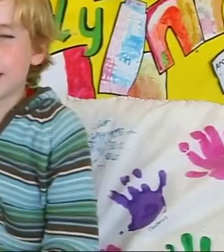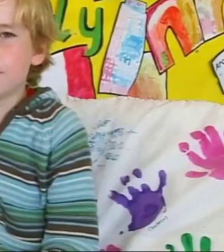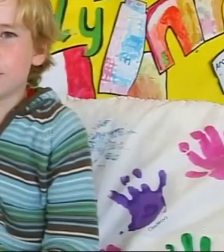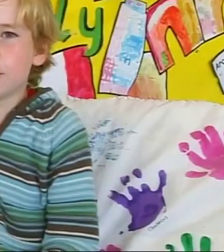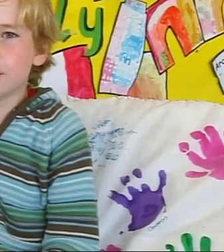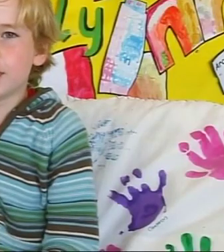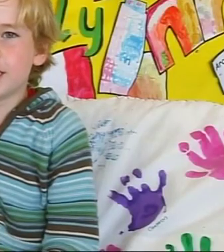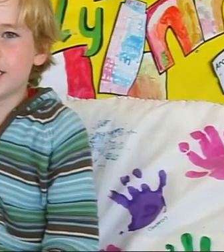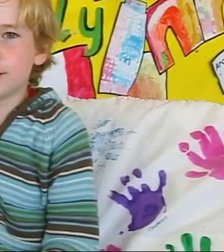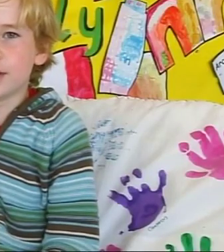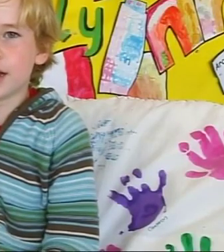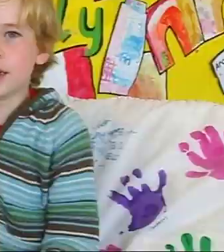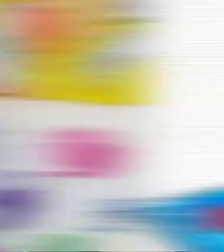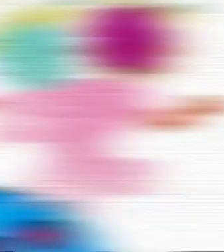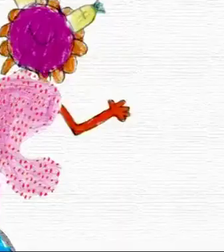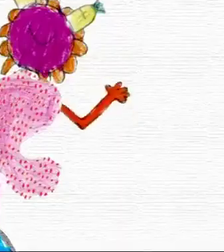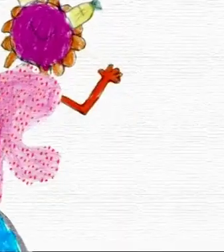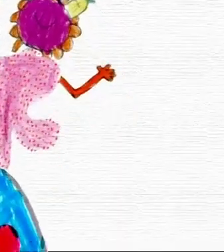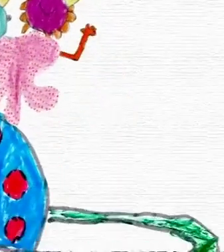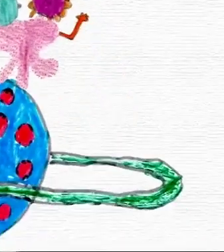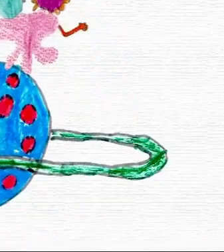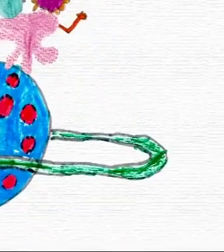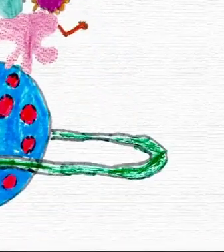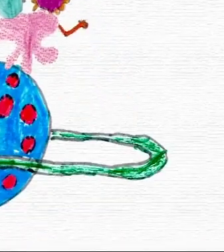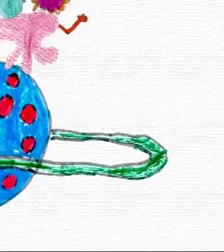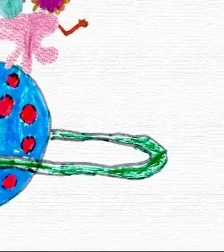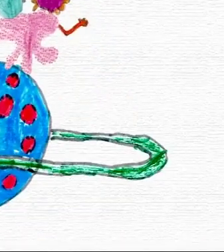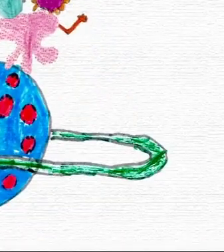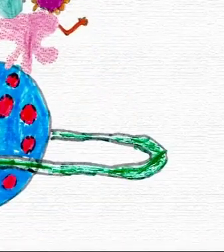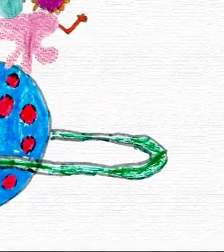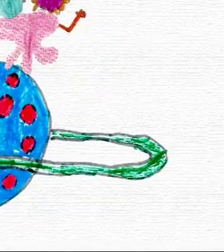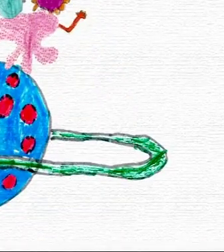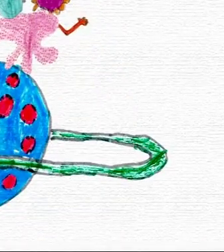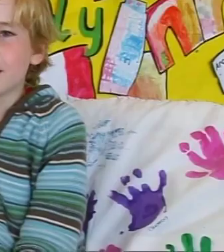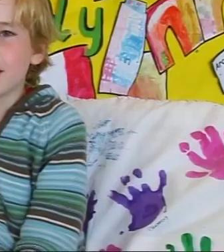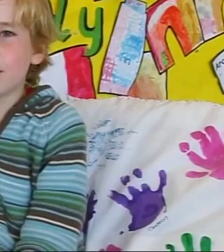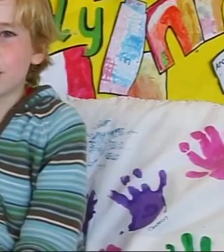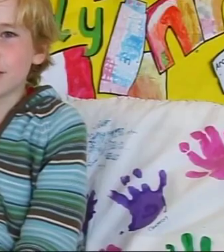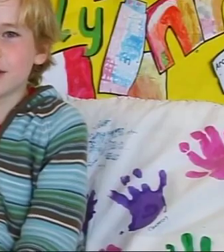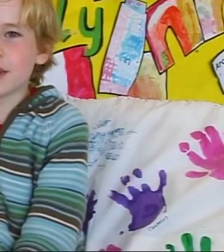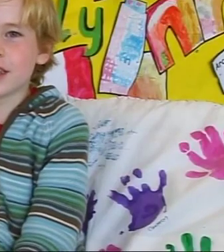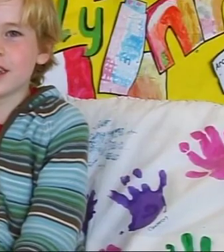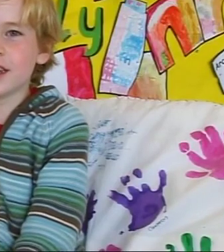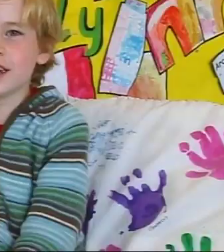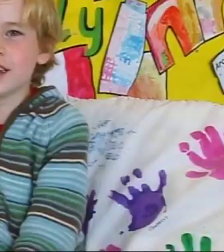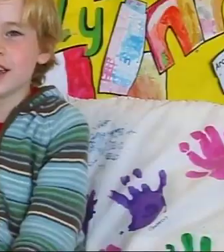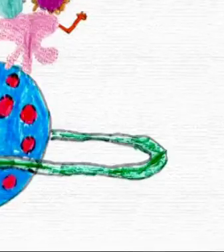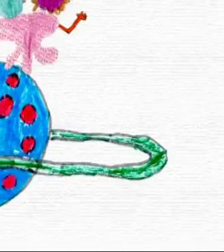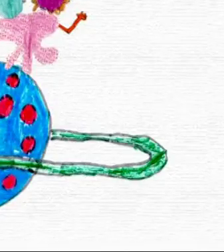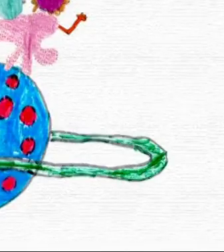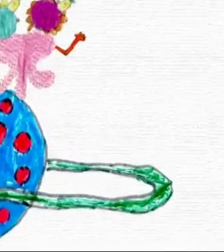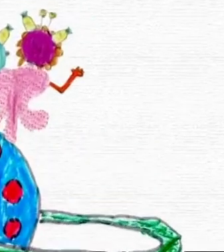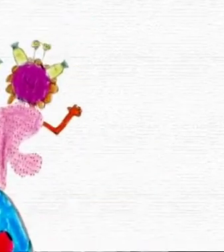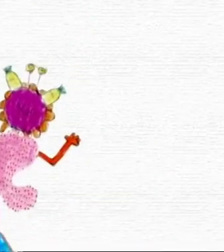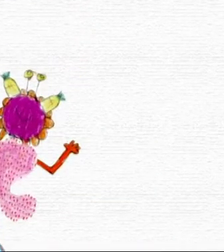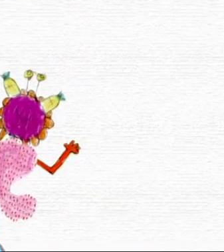He lives on Eating Planet, where all the aliens eat a lot. Yum, yum. In one meal, he can eat